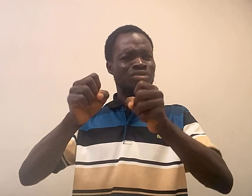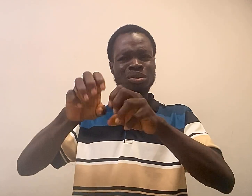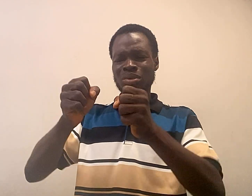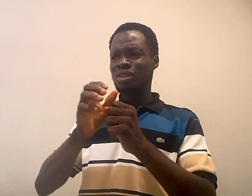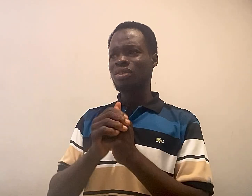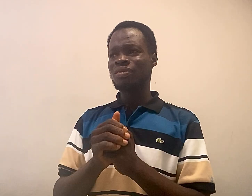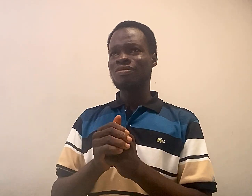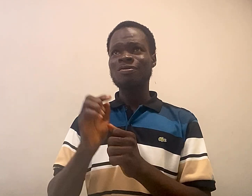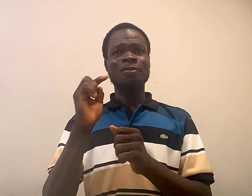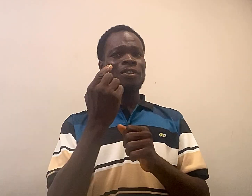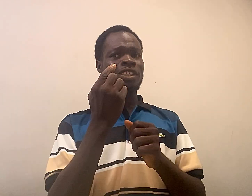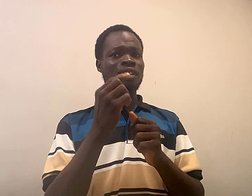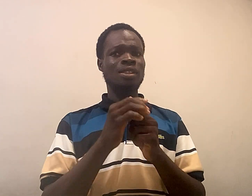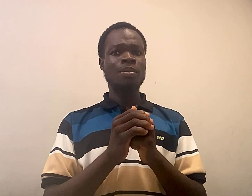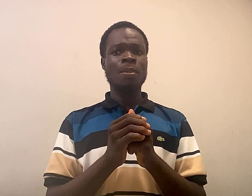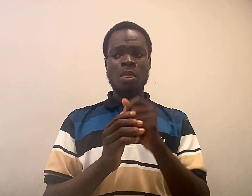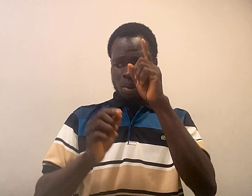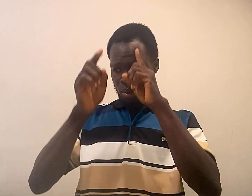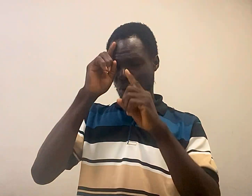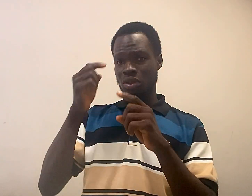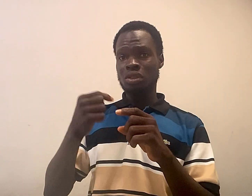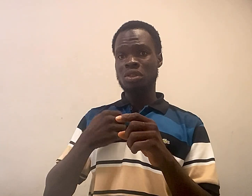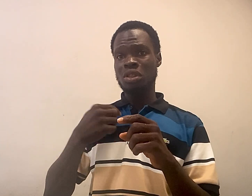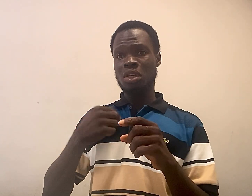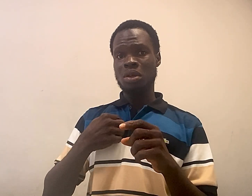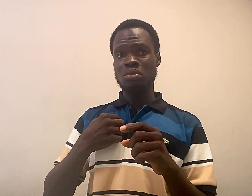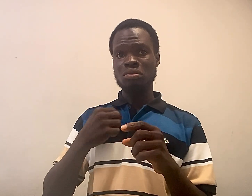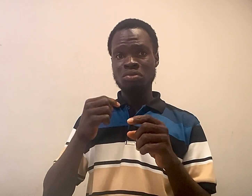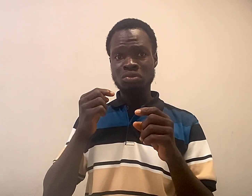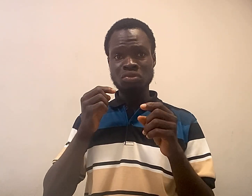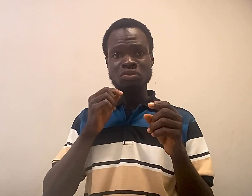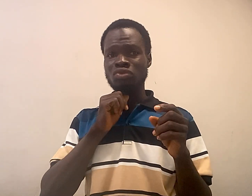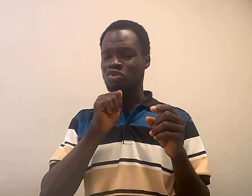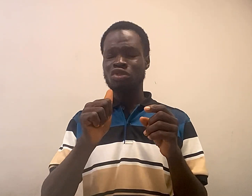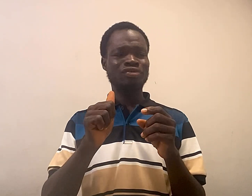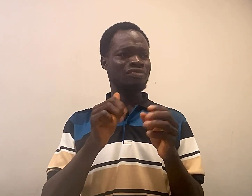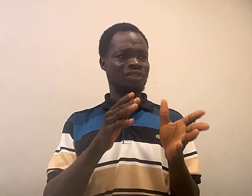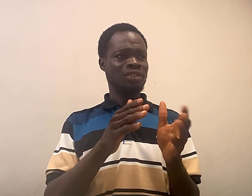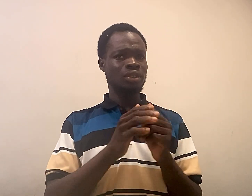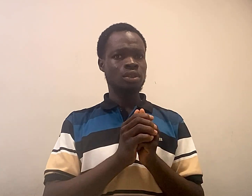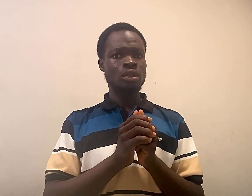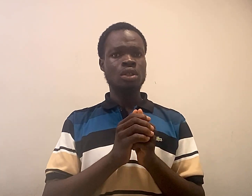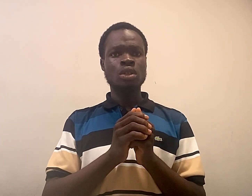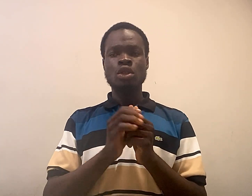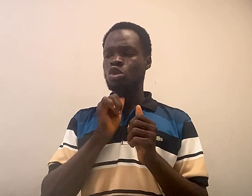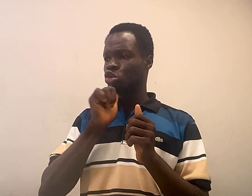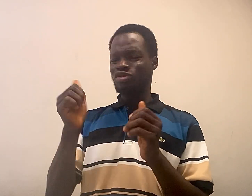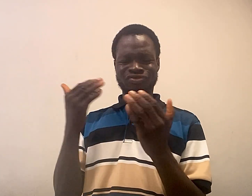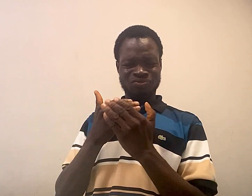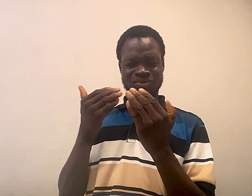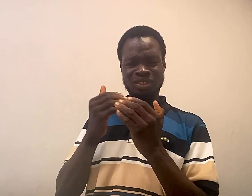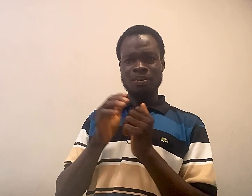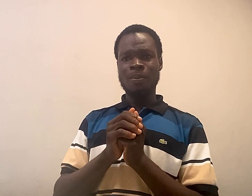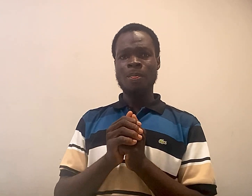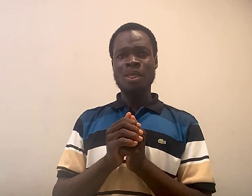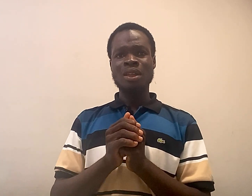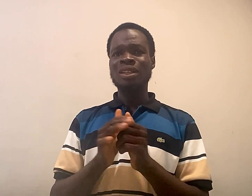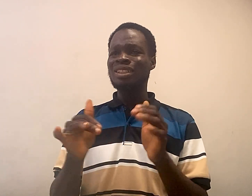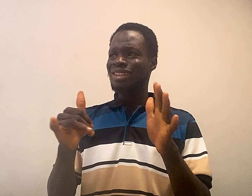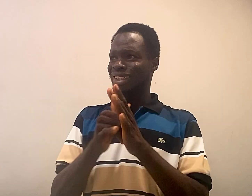first. Because I was colder. I didn't flinch. I didn't fear. And in that silence,